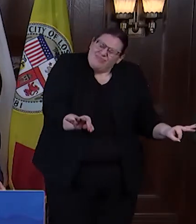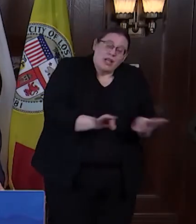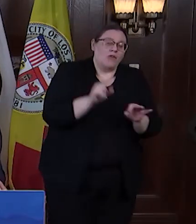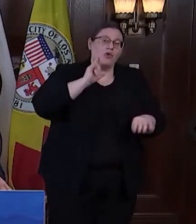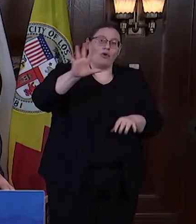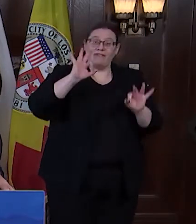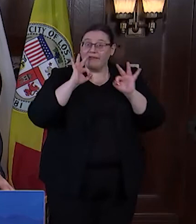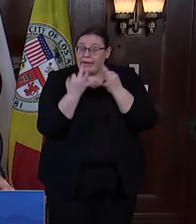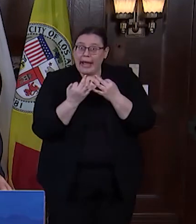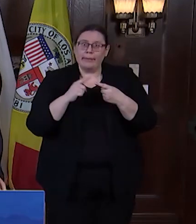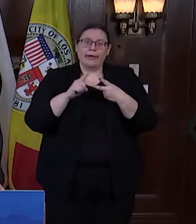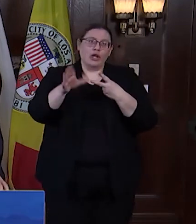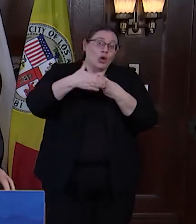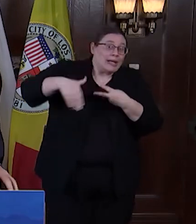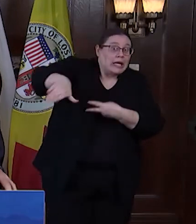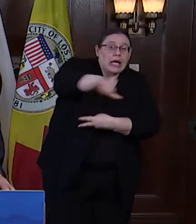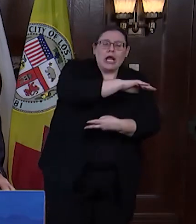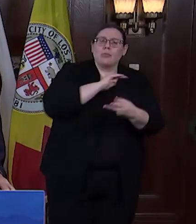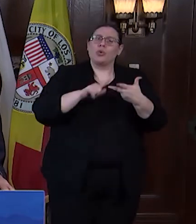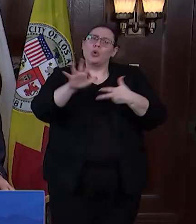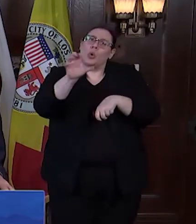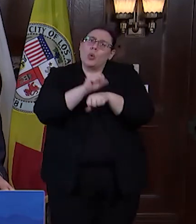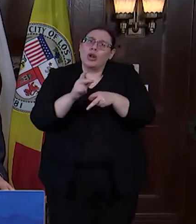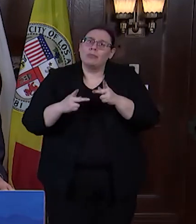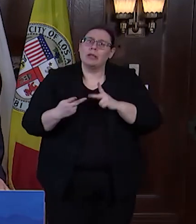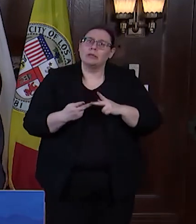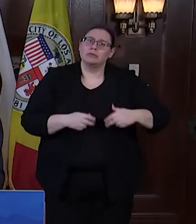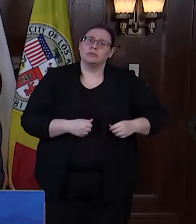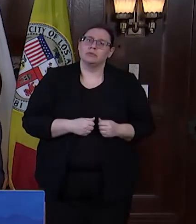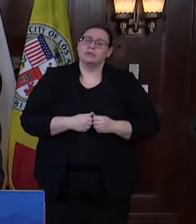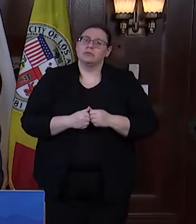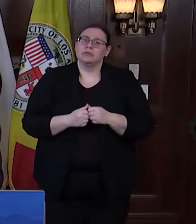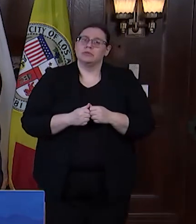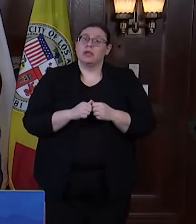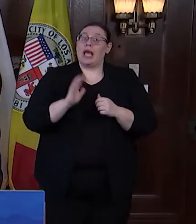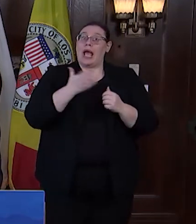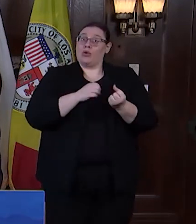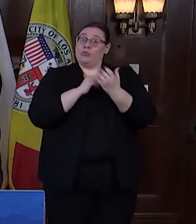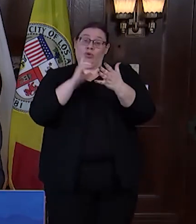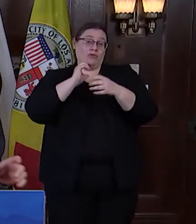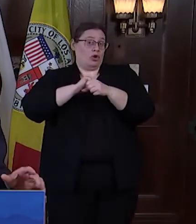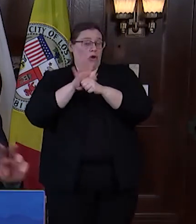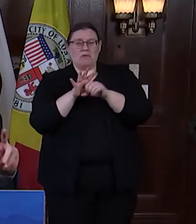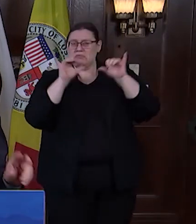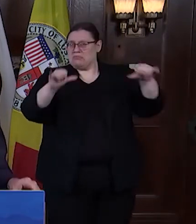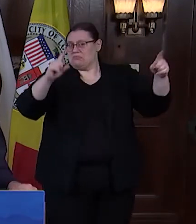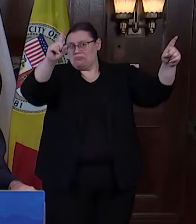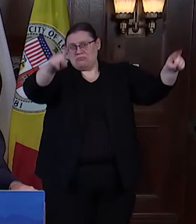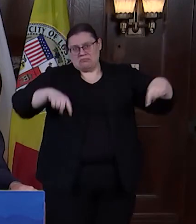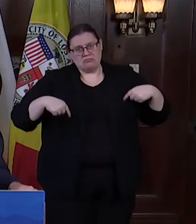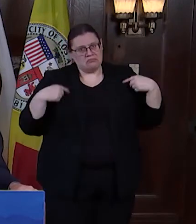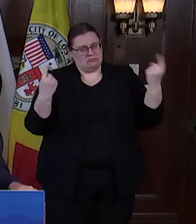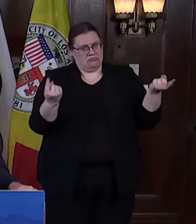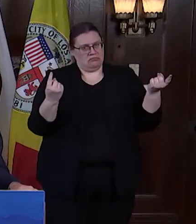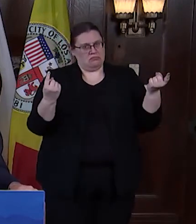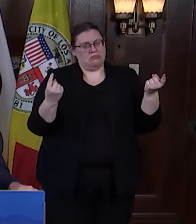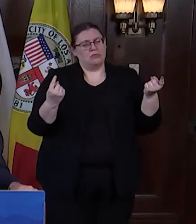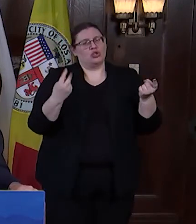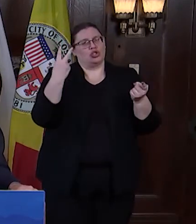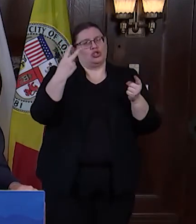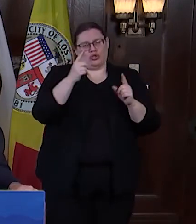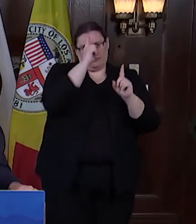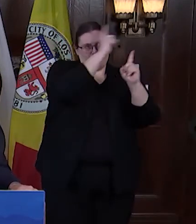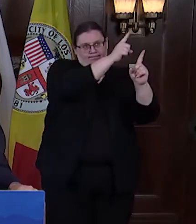it's critical for your neighborhood, it's critical for your workplace. And our approach to COVID-19 has always been guided by 2